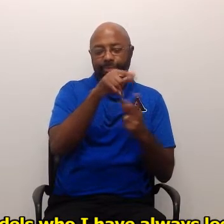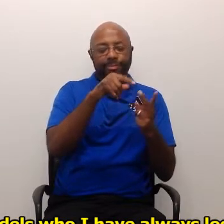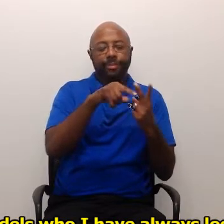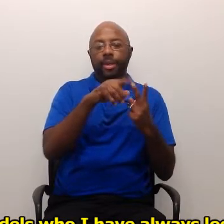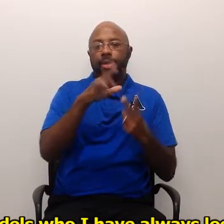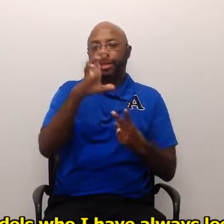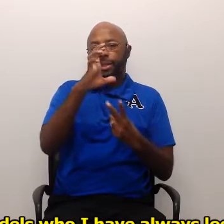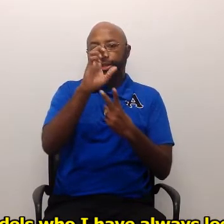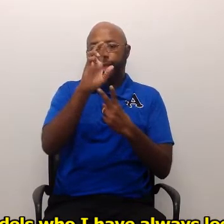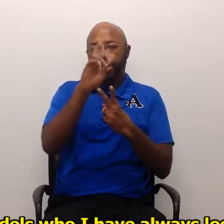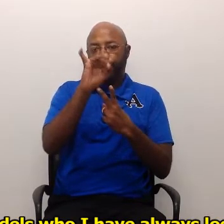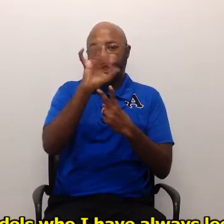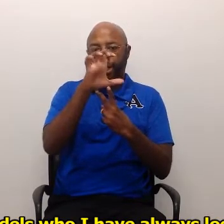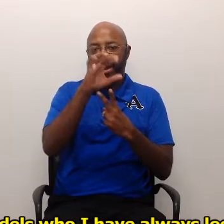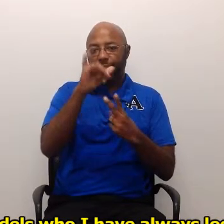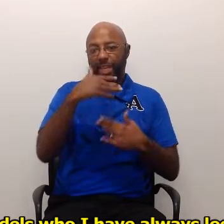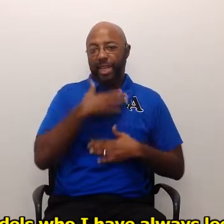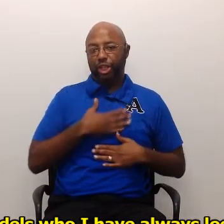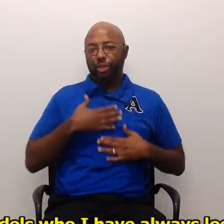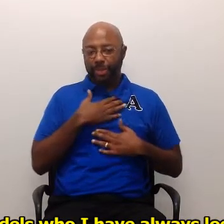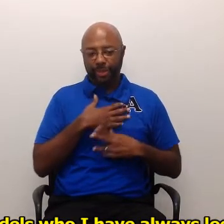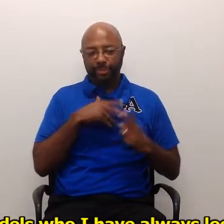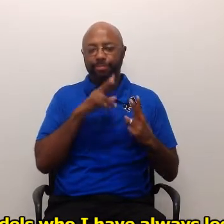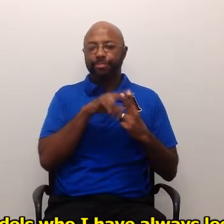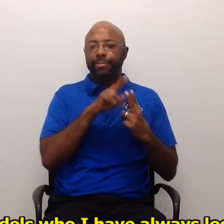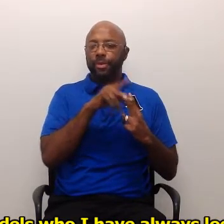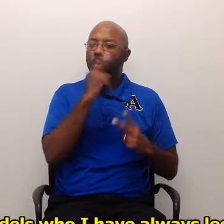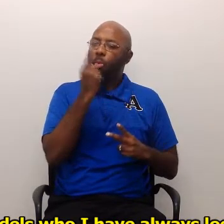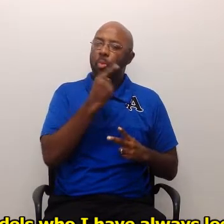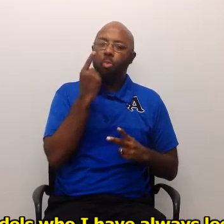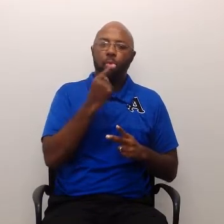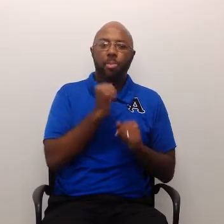Harvey and Cedric the Entertainer.